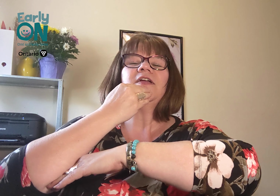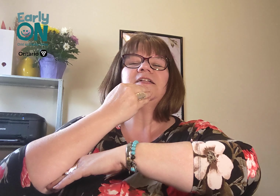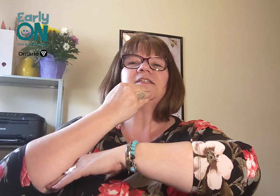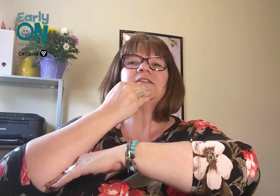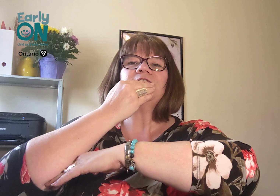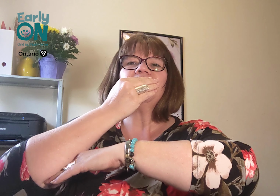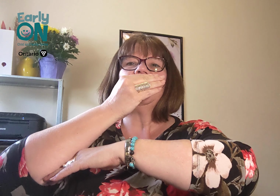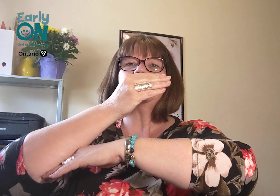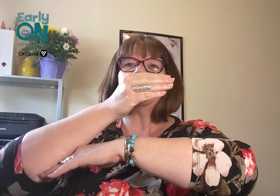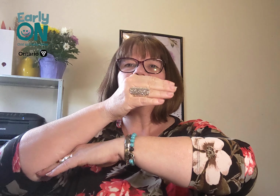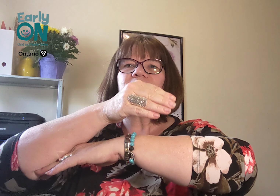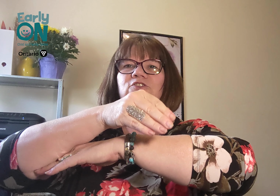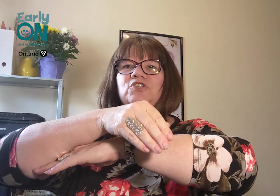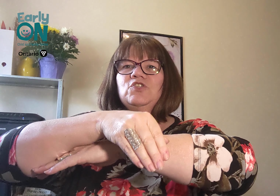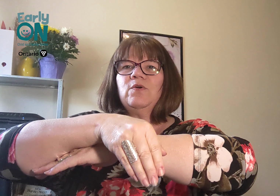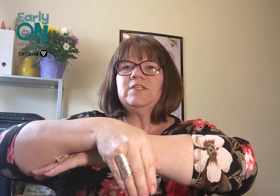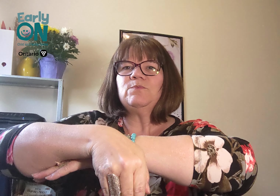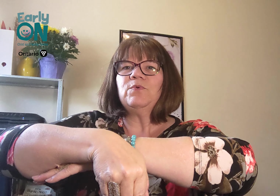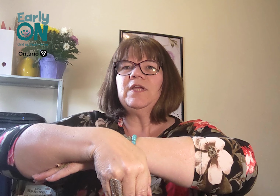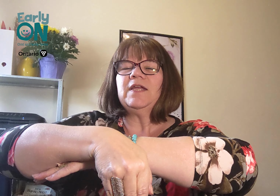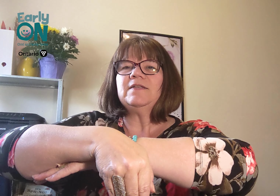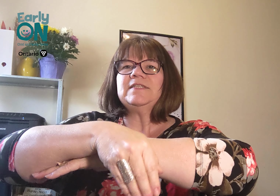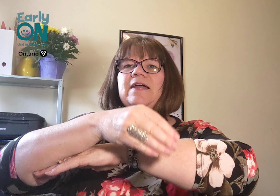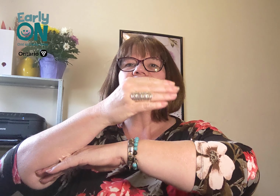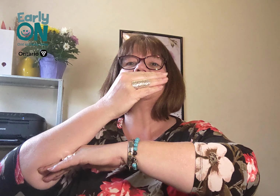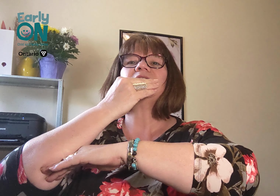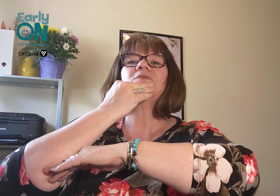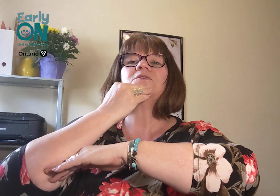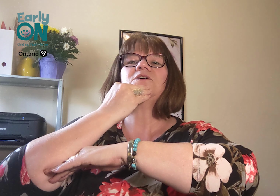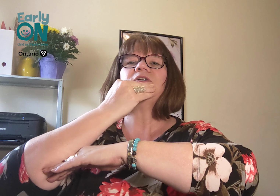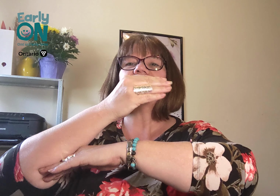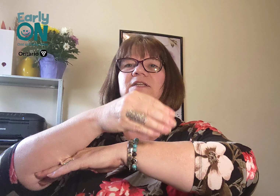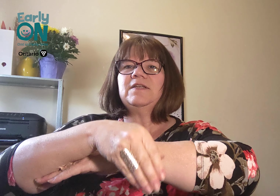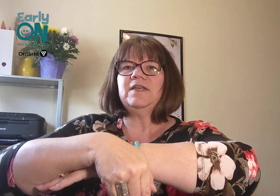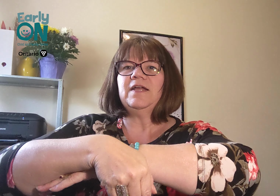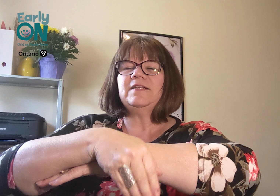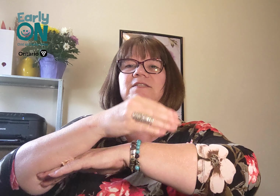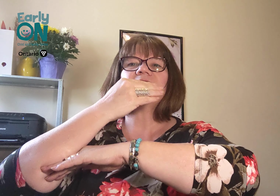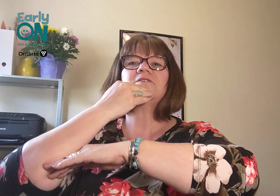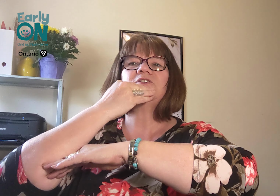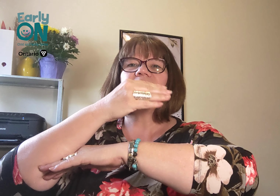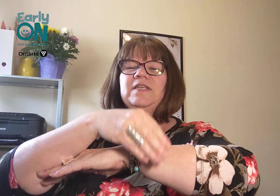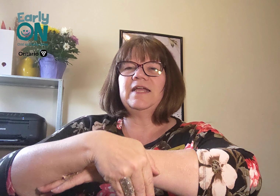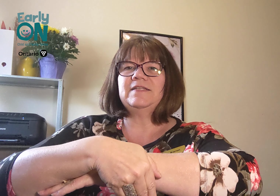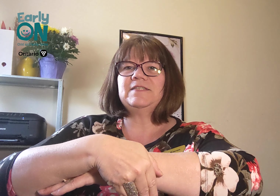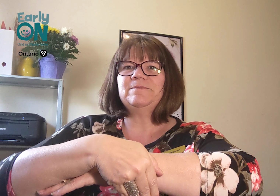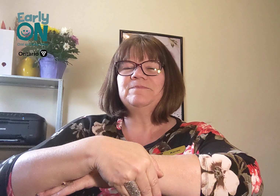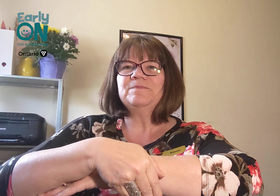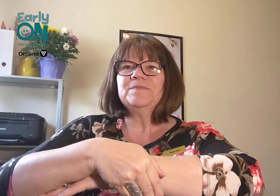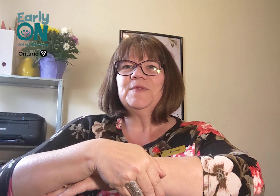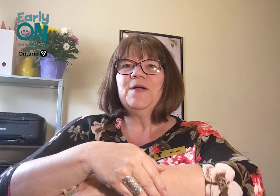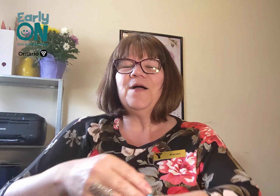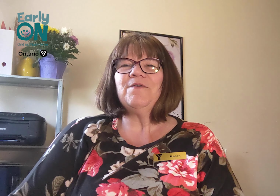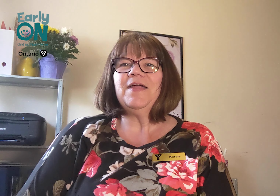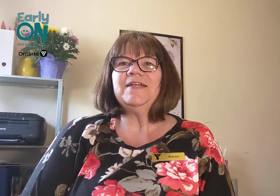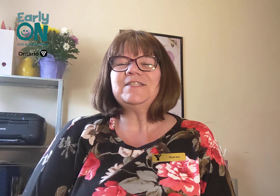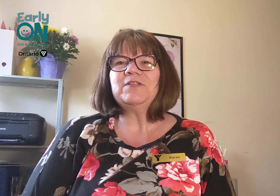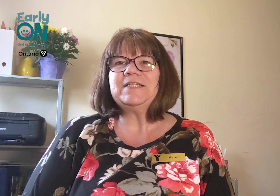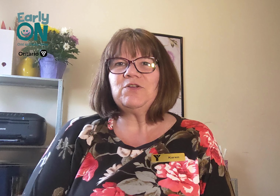hand is in front and then you're just going to bring it down. So good night, good night. All right, so let's go